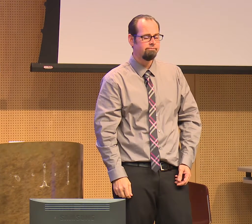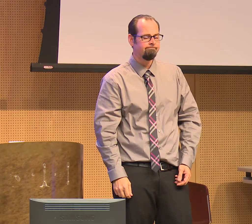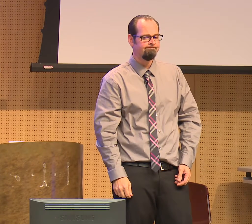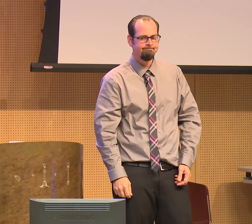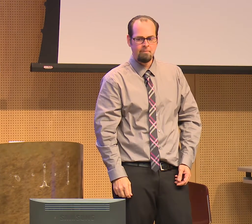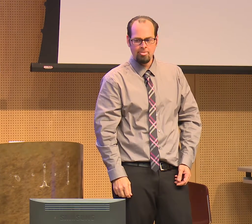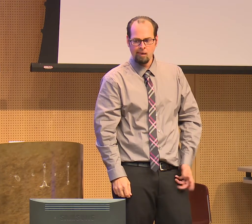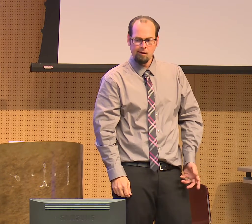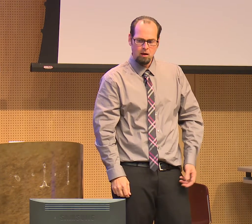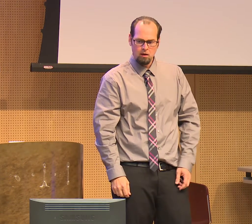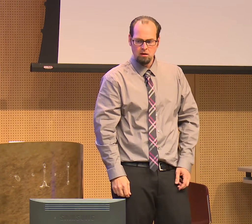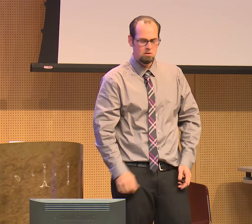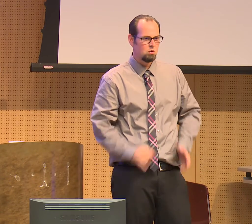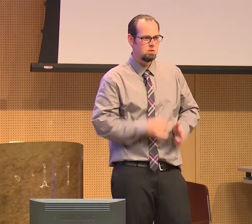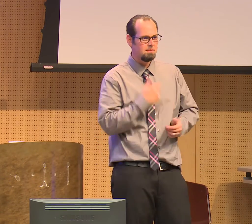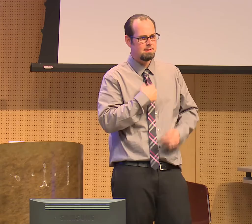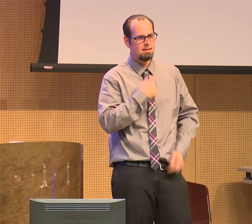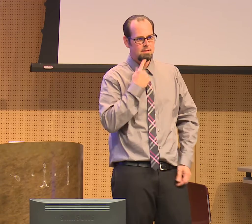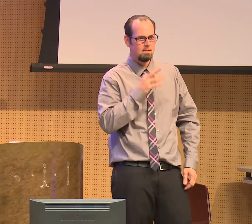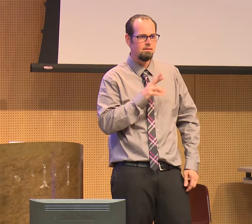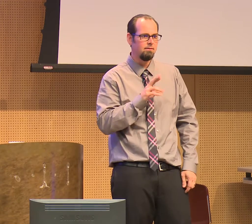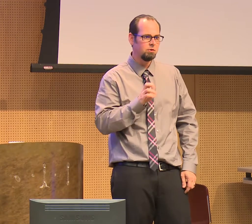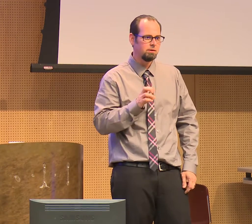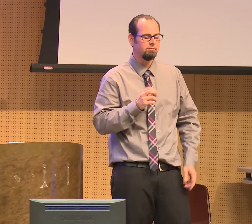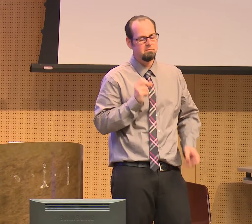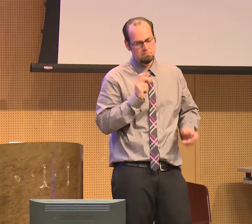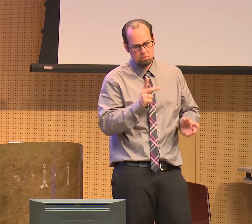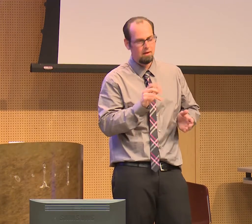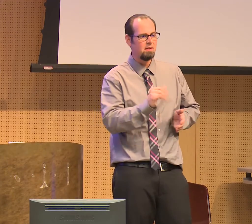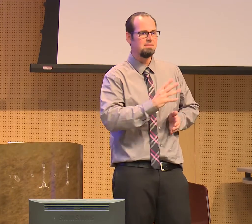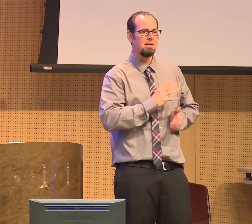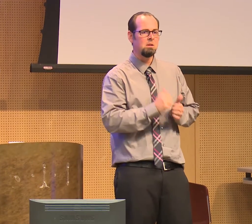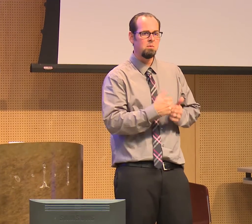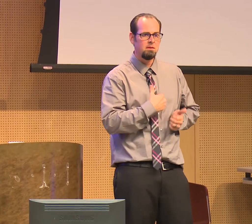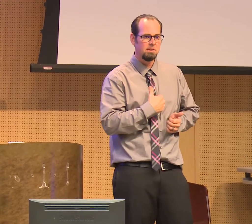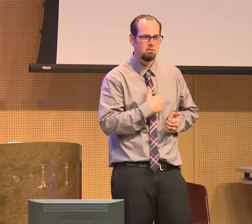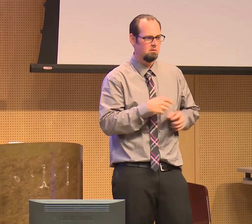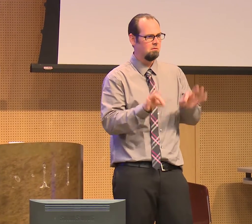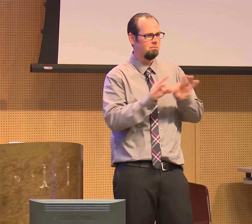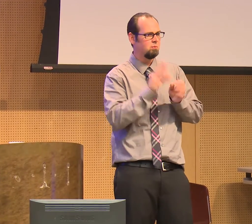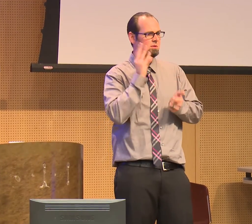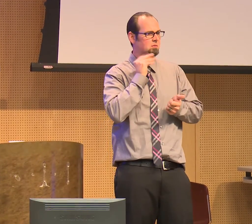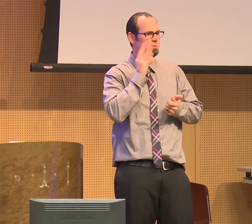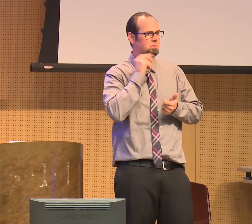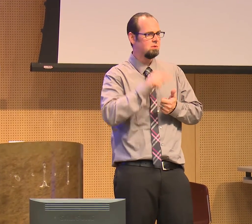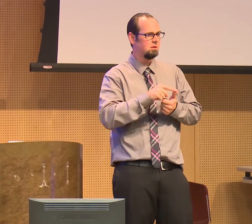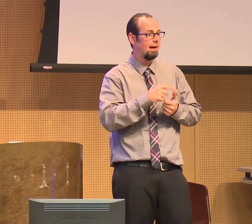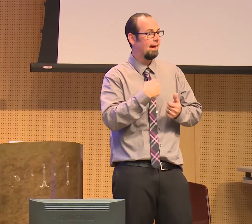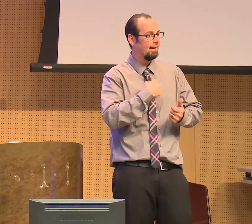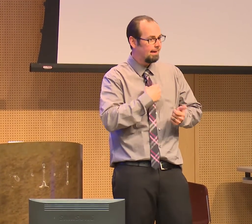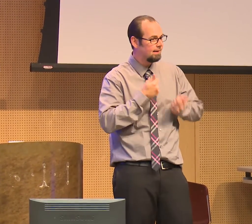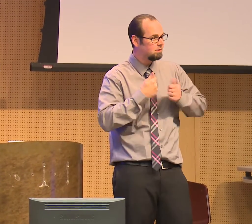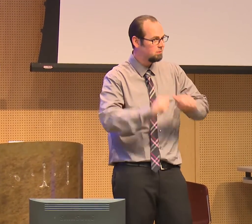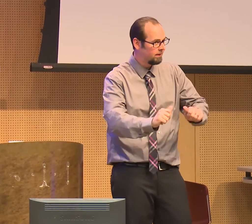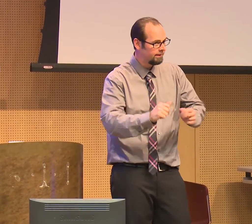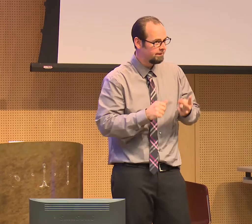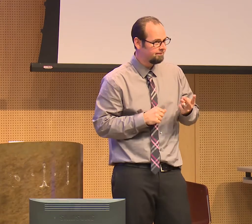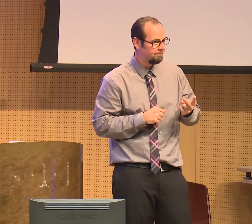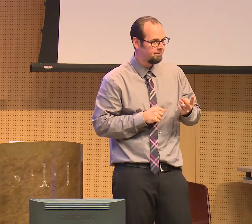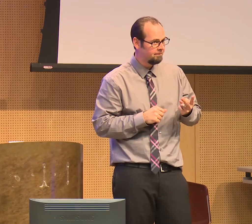And he said, well, why not? Let's give it a try. But it was important experience for me to try.